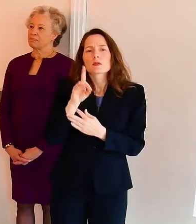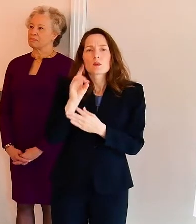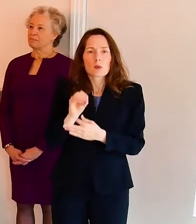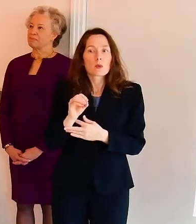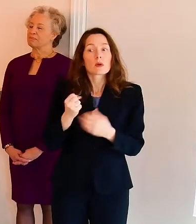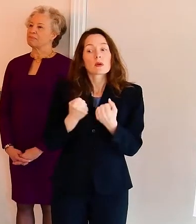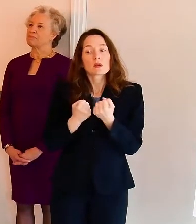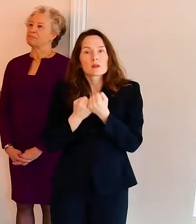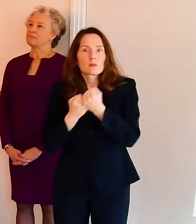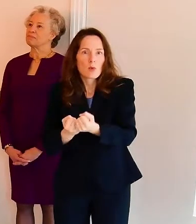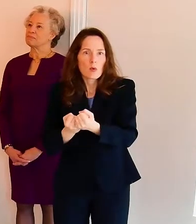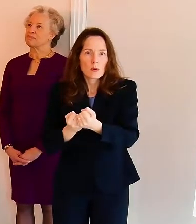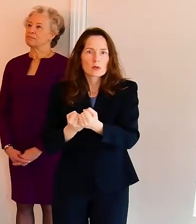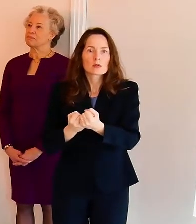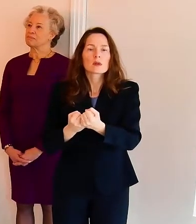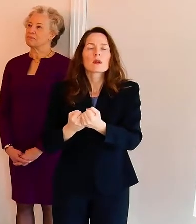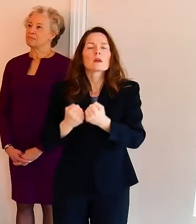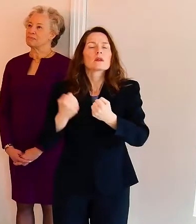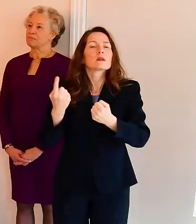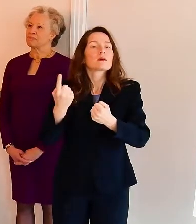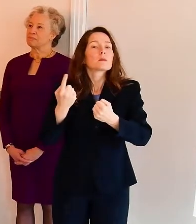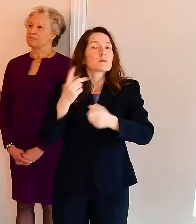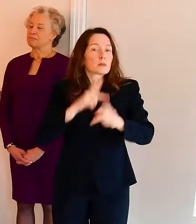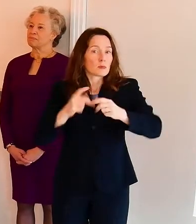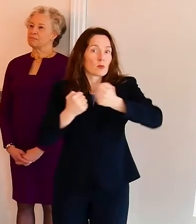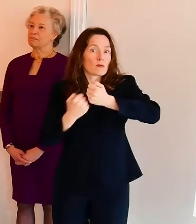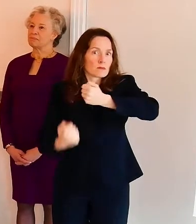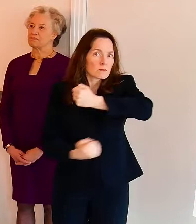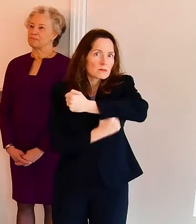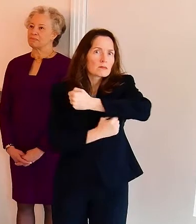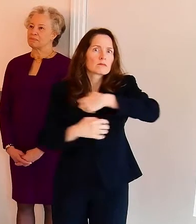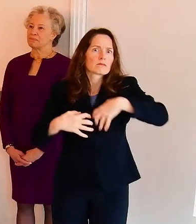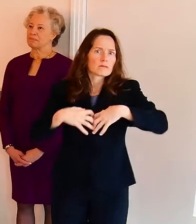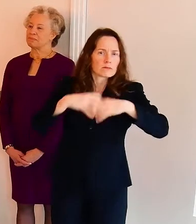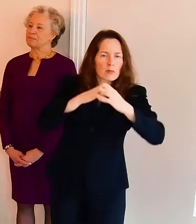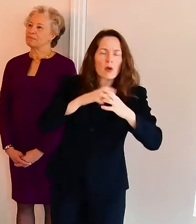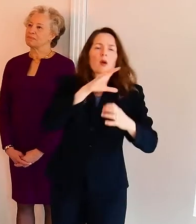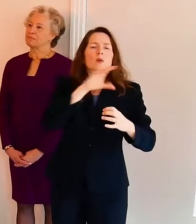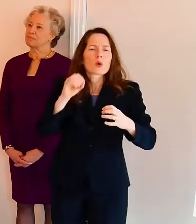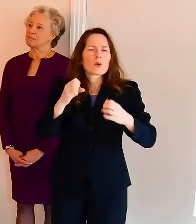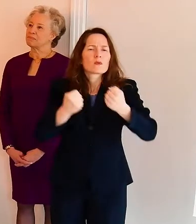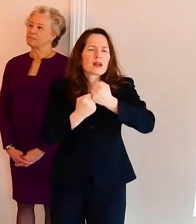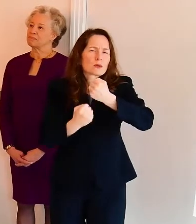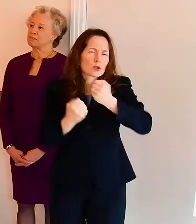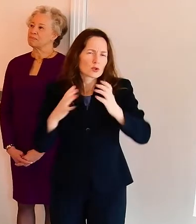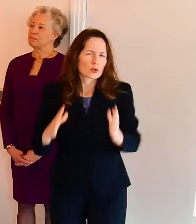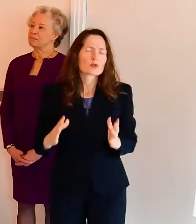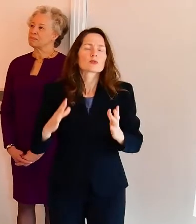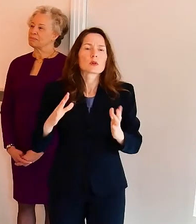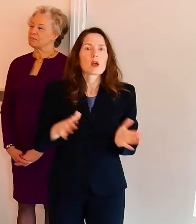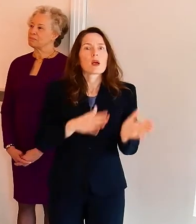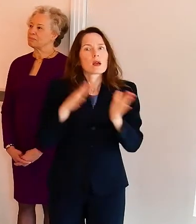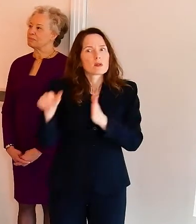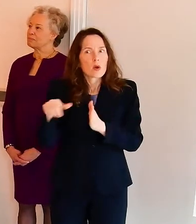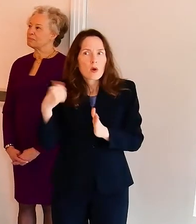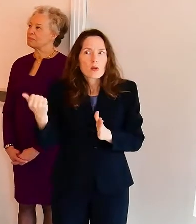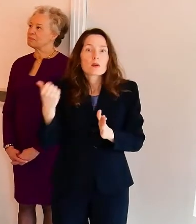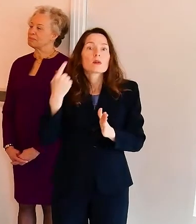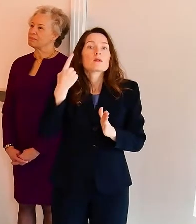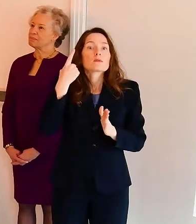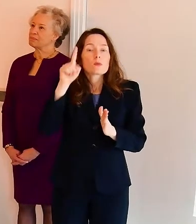and CEOs of ventures whose companies have seed funding but are working toward outside investment